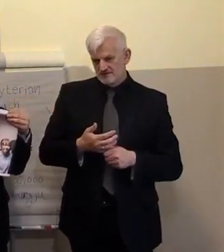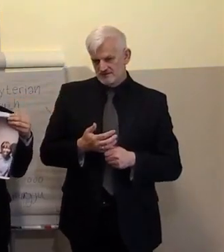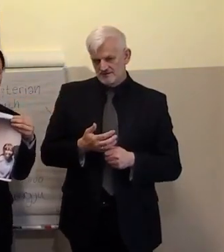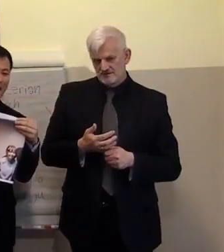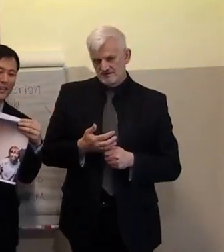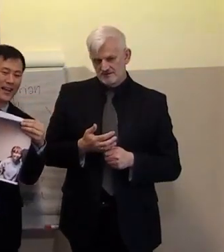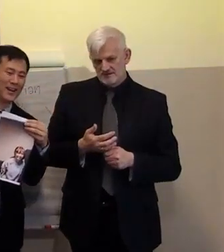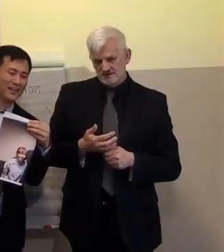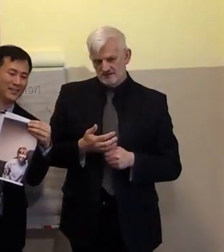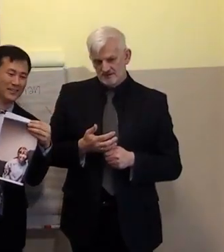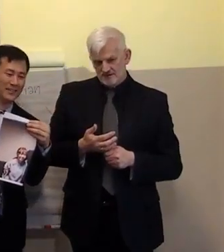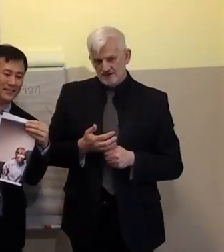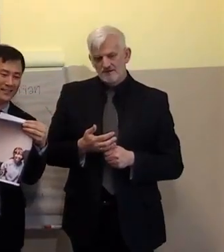The mother died.